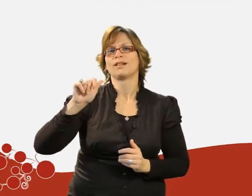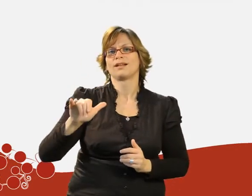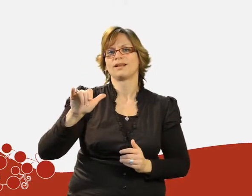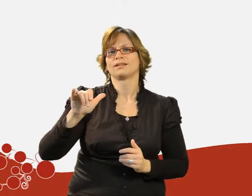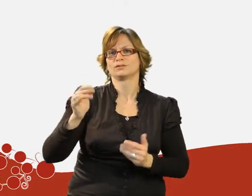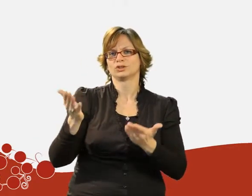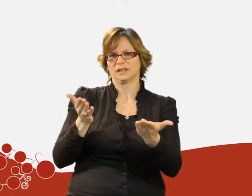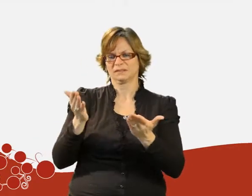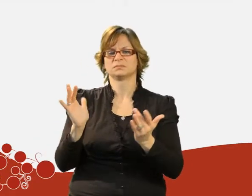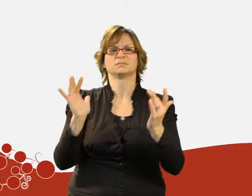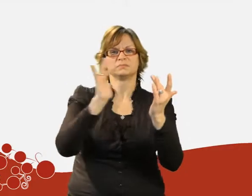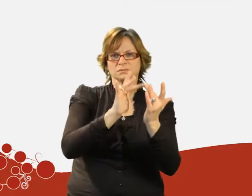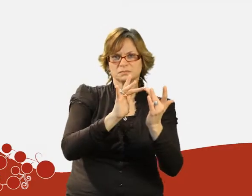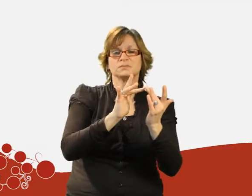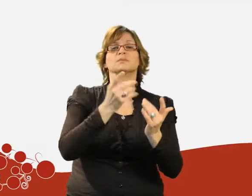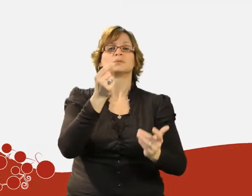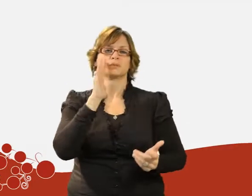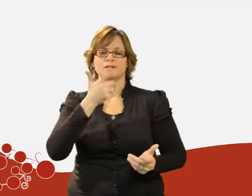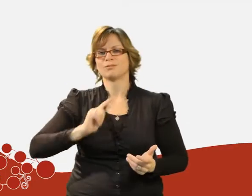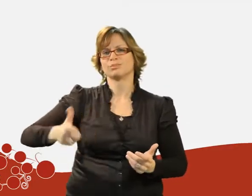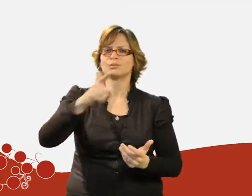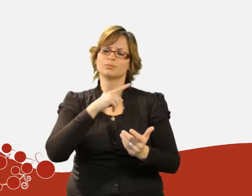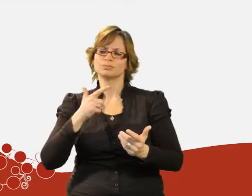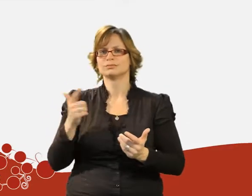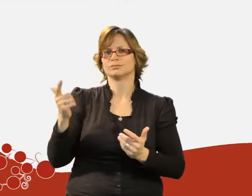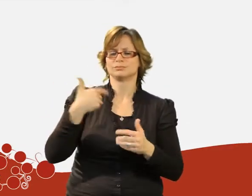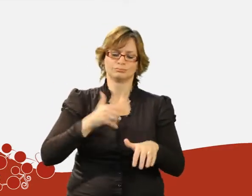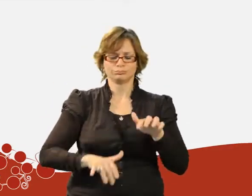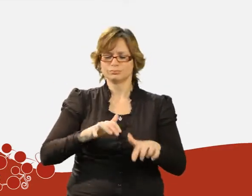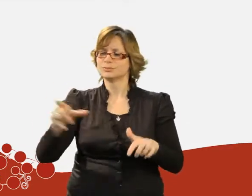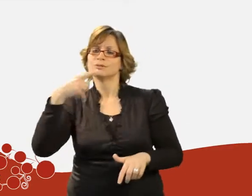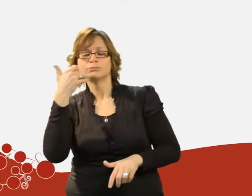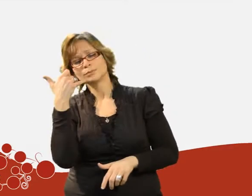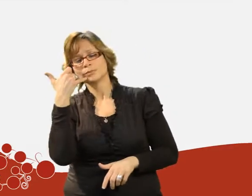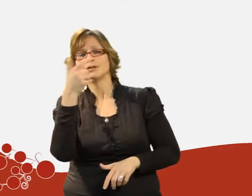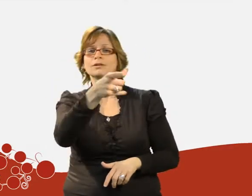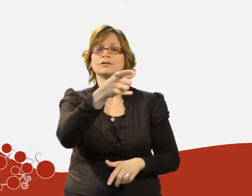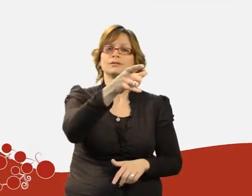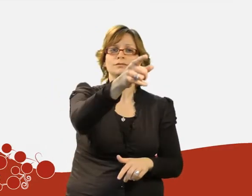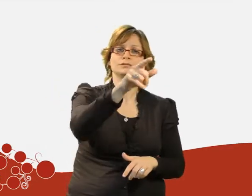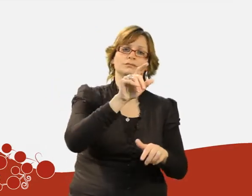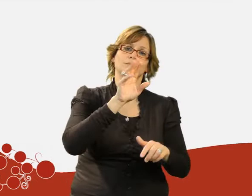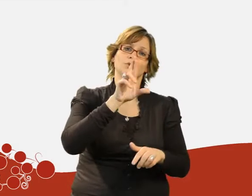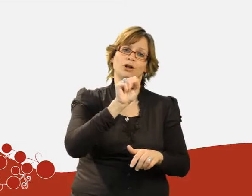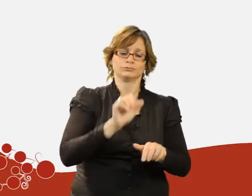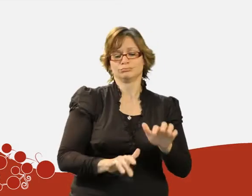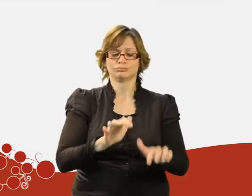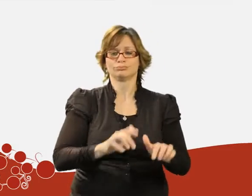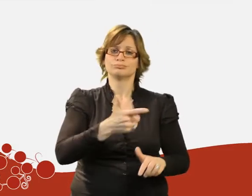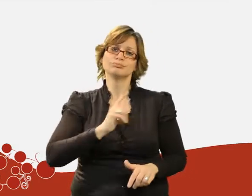can access the Bell Relay service to act as a real-time facilitator. The BRS operator will read the typed messages to the hearing